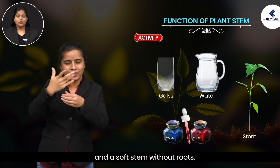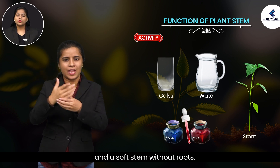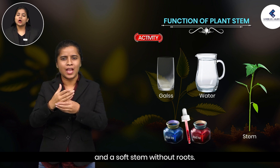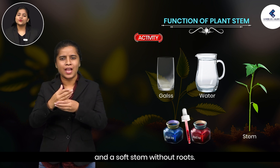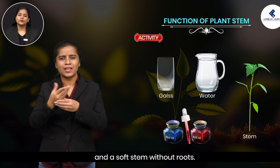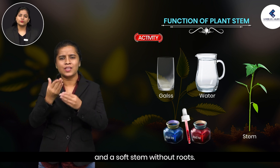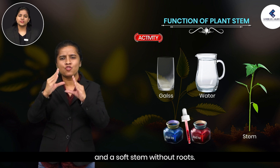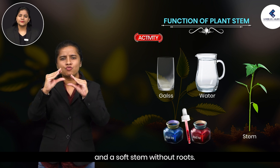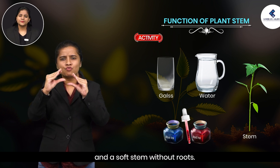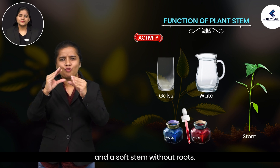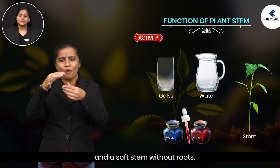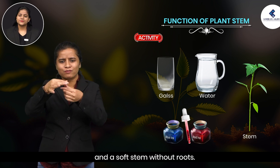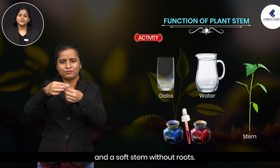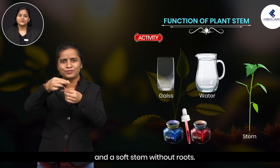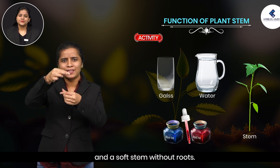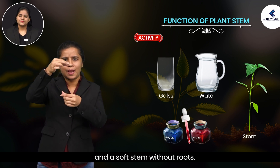stem without roots.